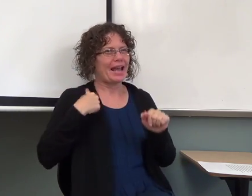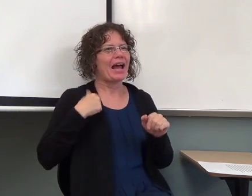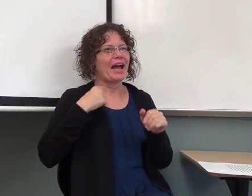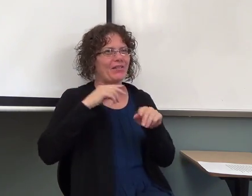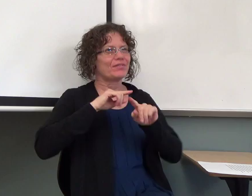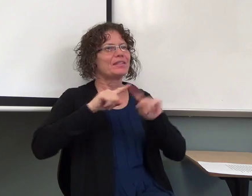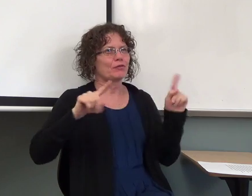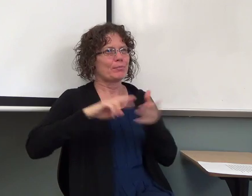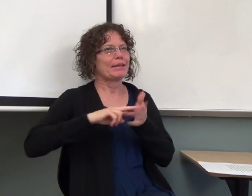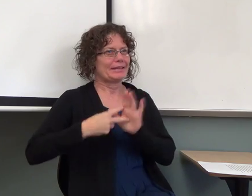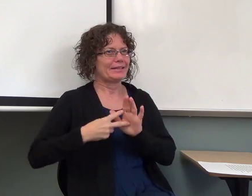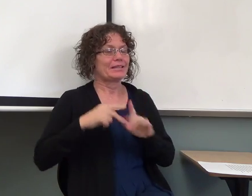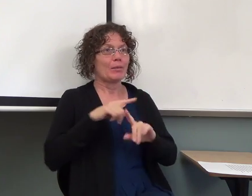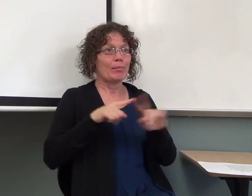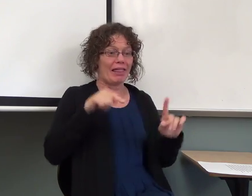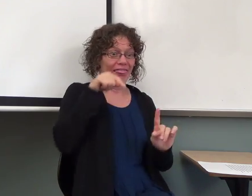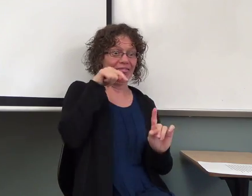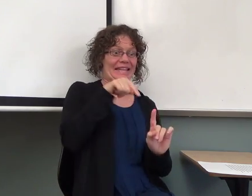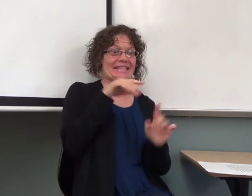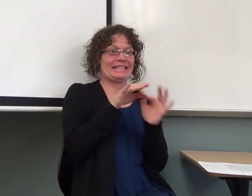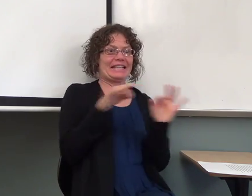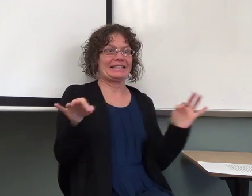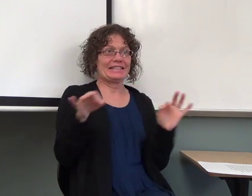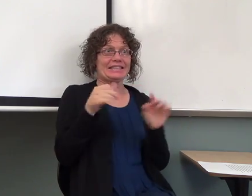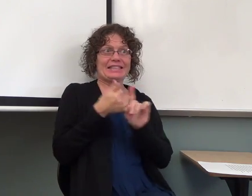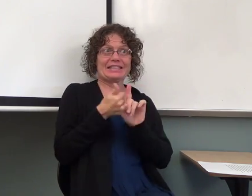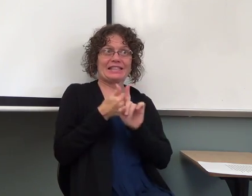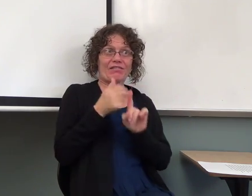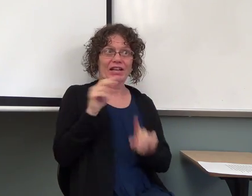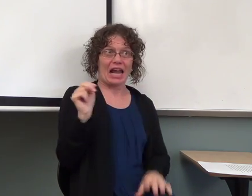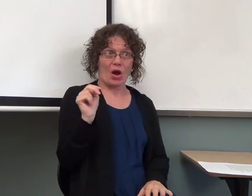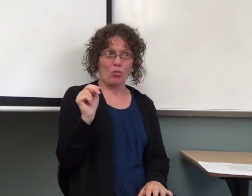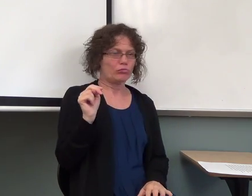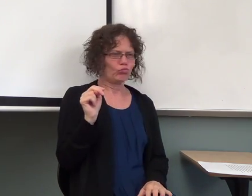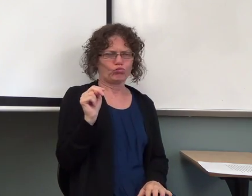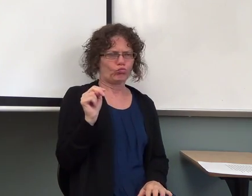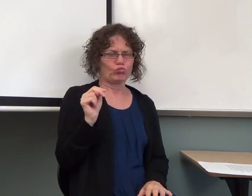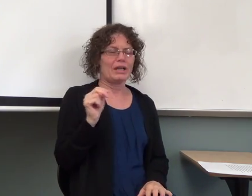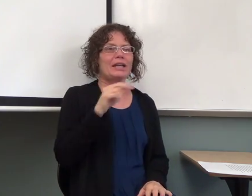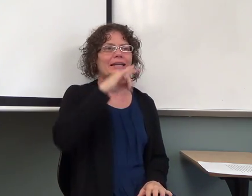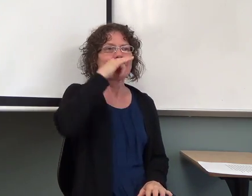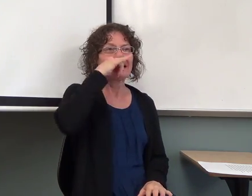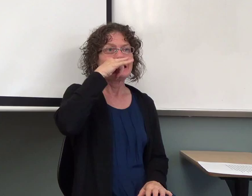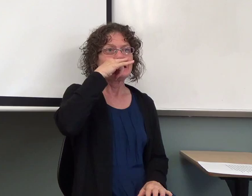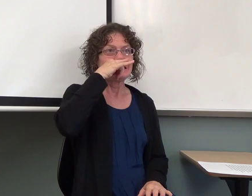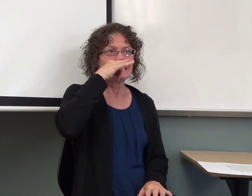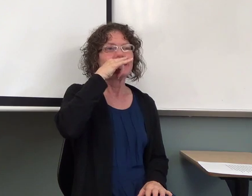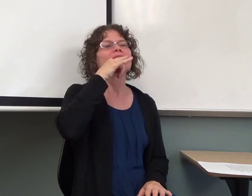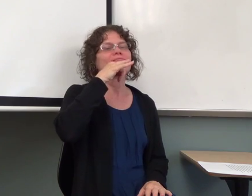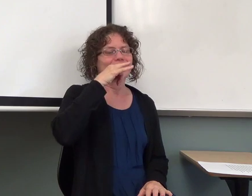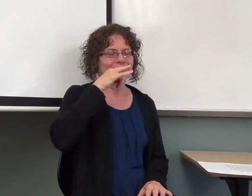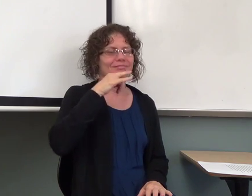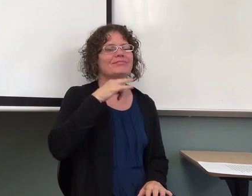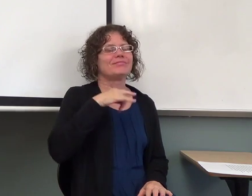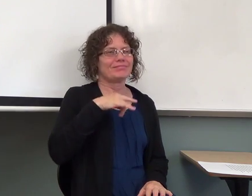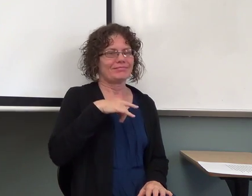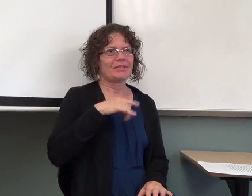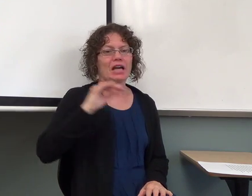particular sentence though, No. is it a noun? No. No. Kids? Yes. Yes. Ah, a child or a